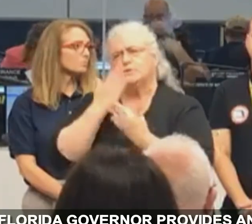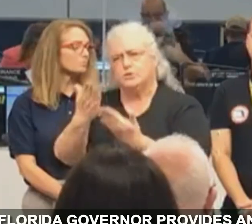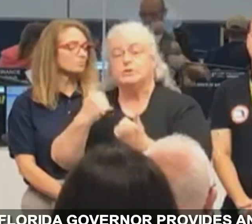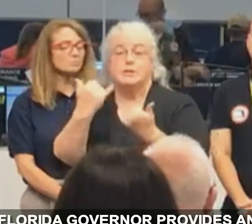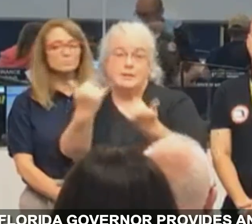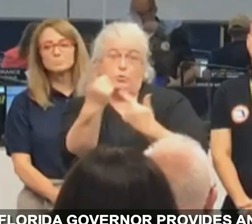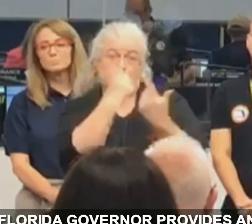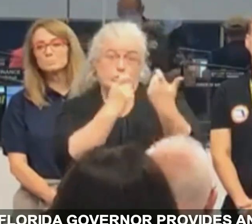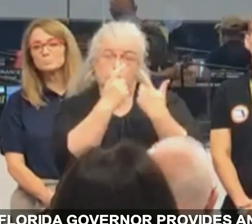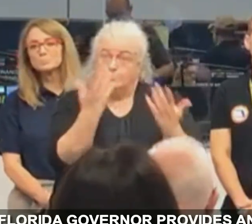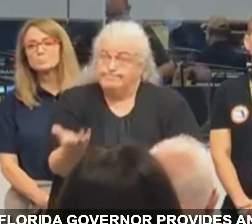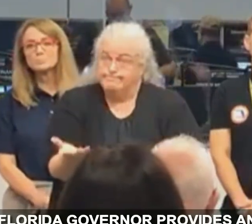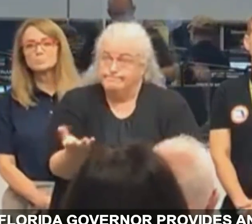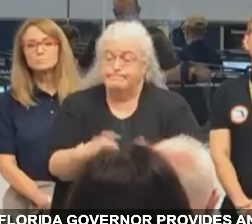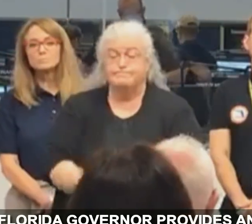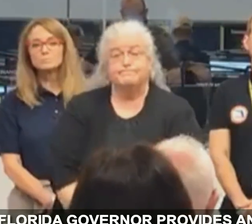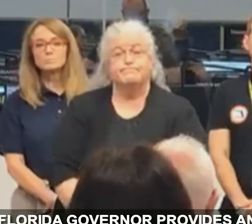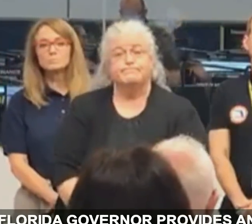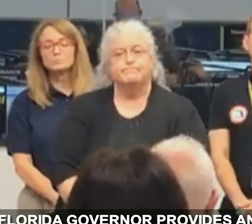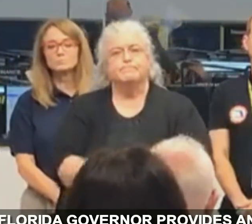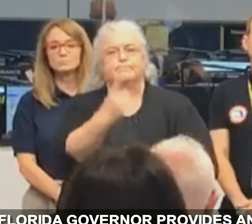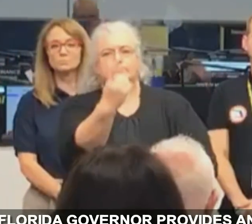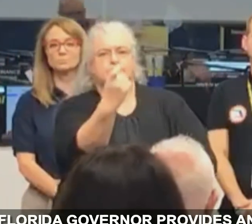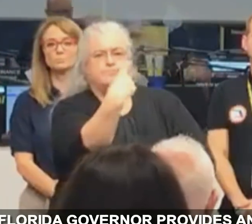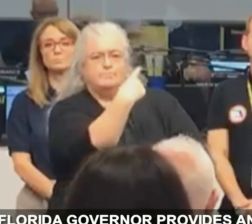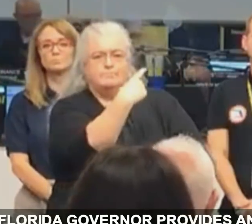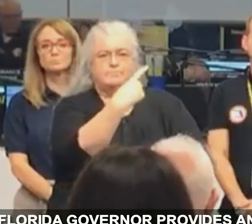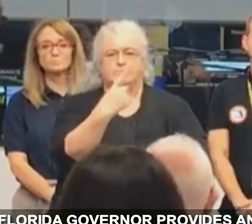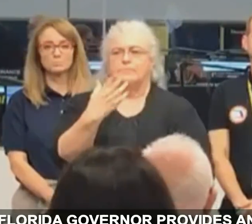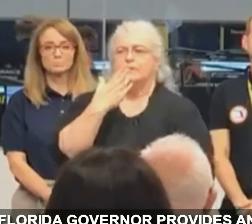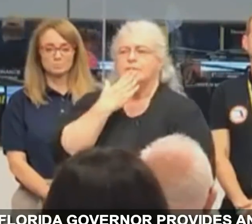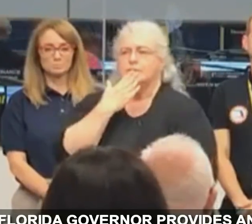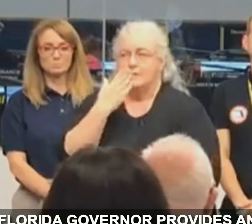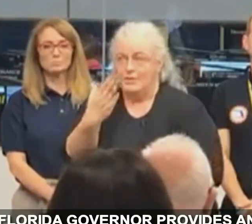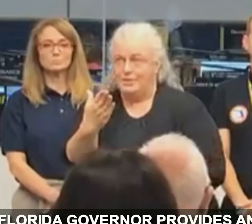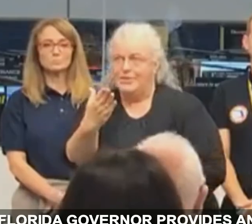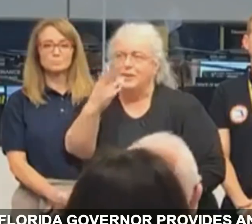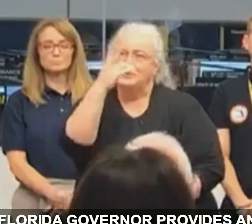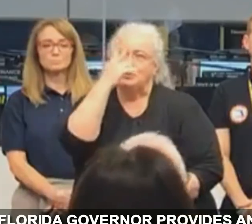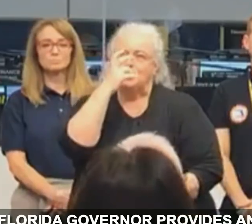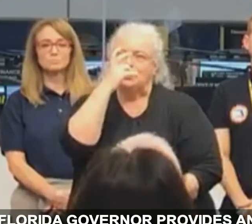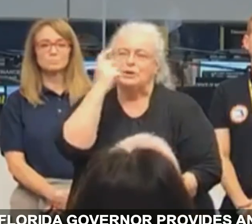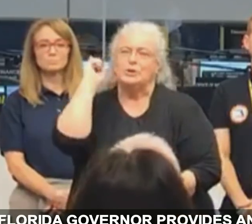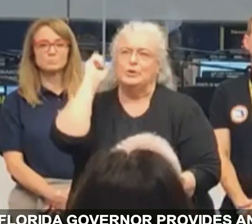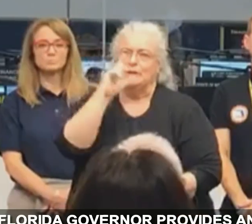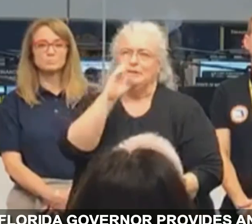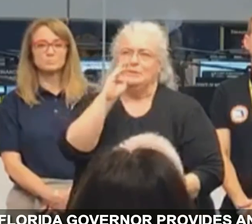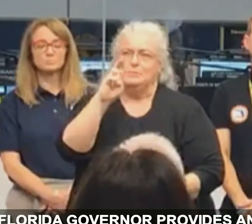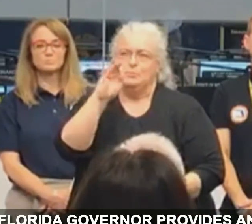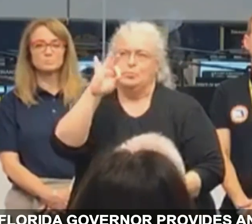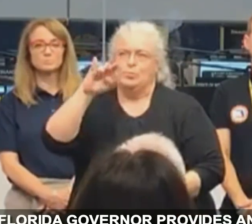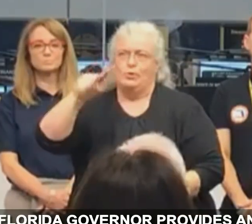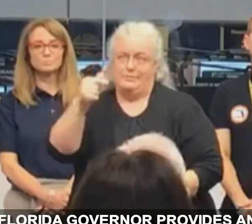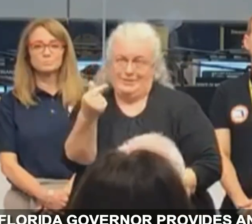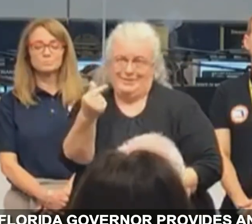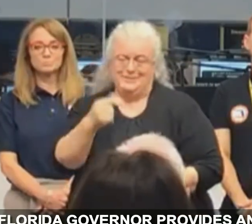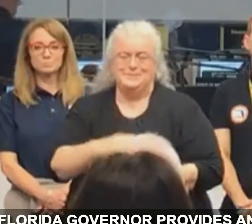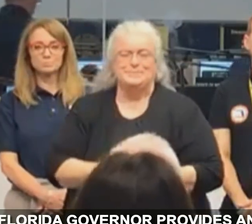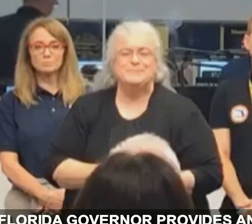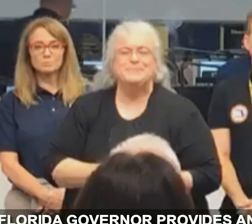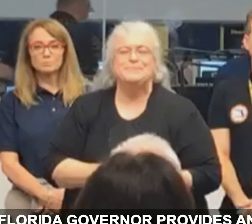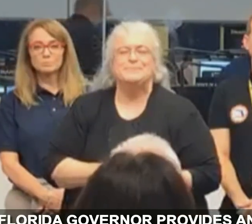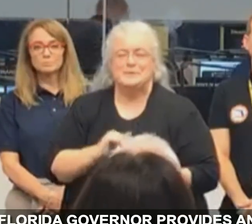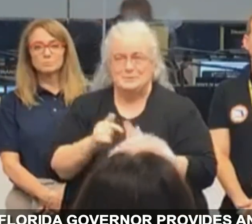take some questions. Governor, thank you for letting us get into the audio of the briefing. I wanted to ask you, with